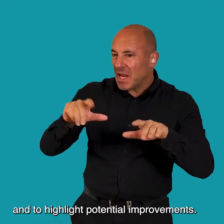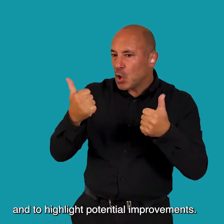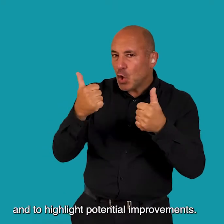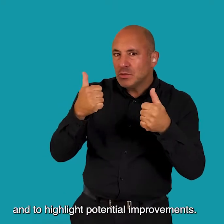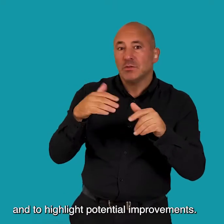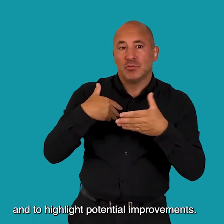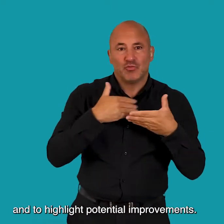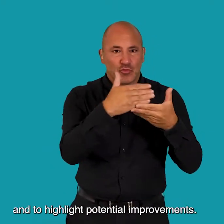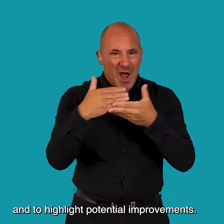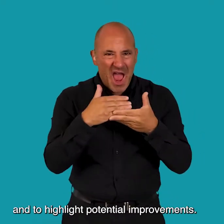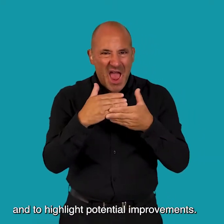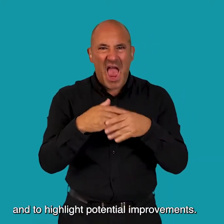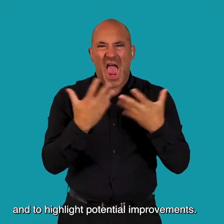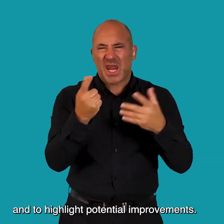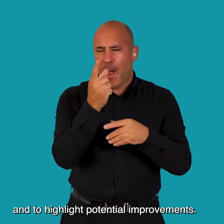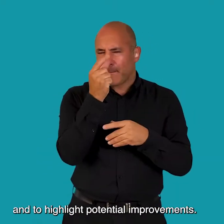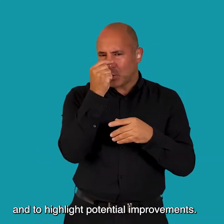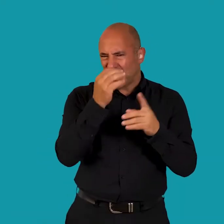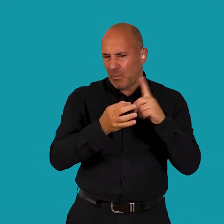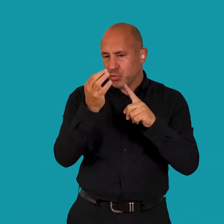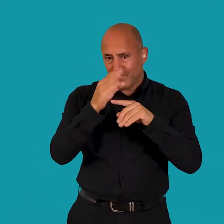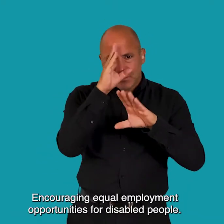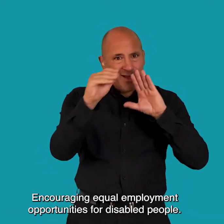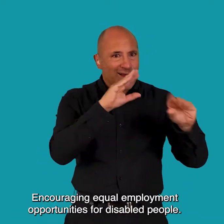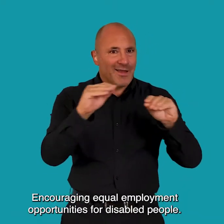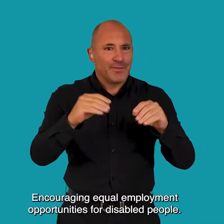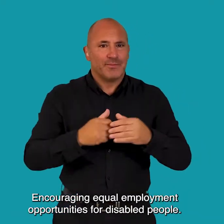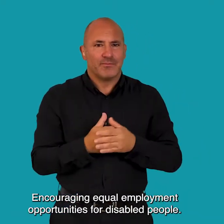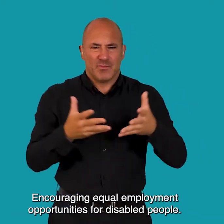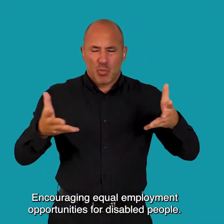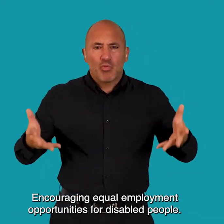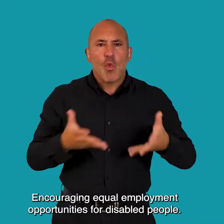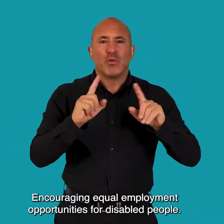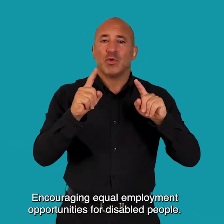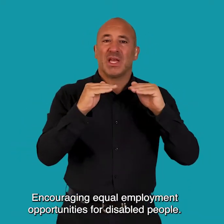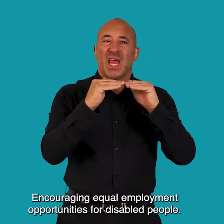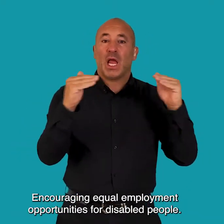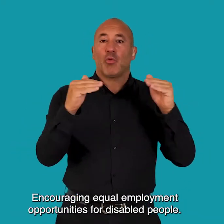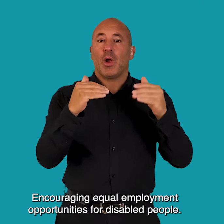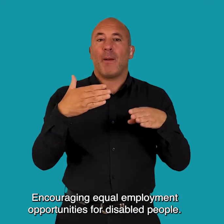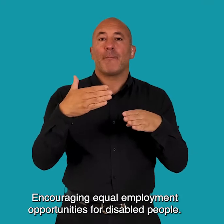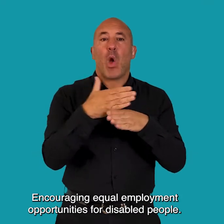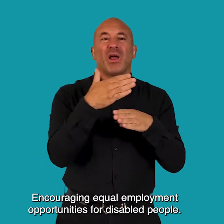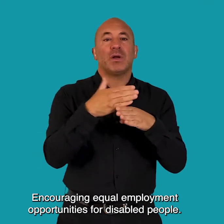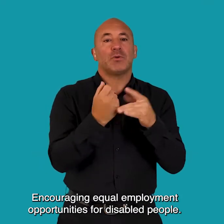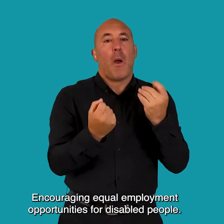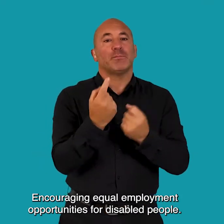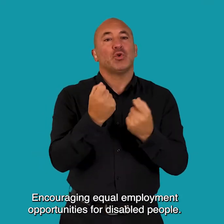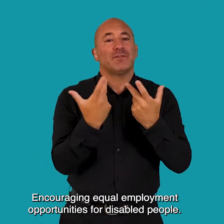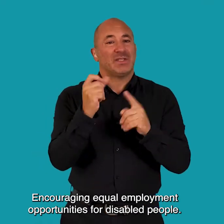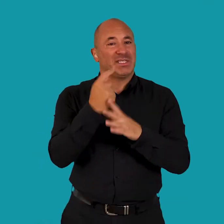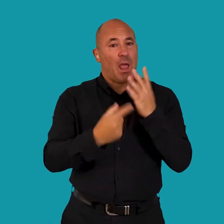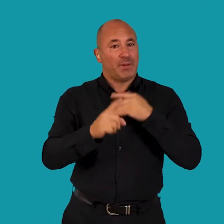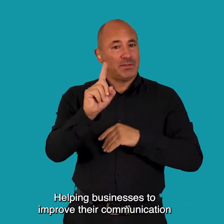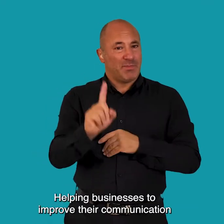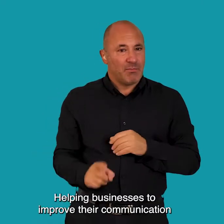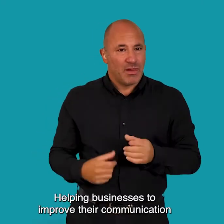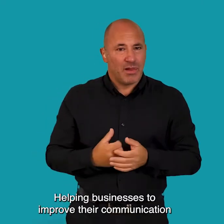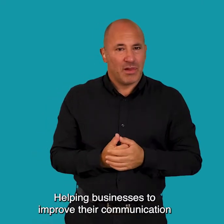to highlight potential improvements, encouraging equal employment opportunities for disabled people, helping businesses